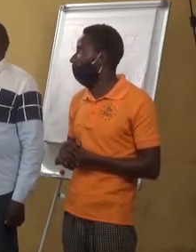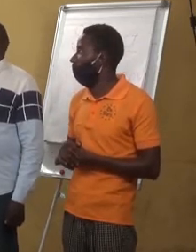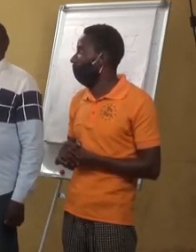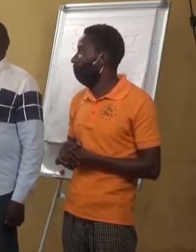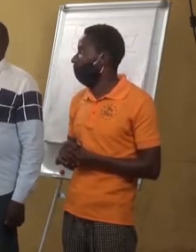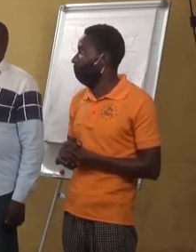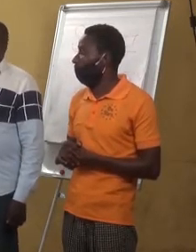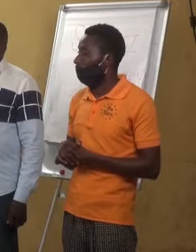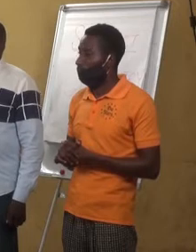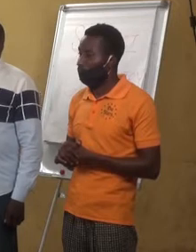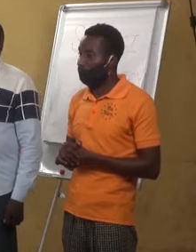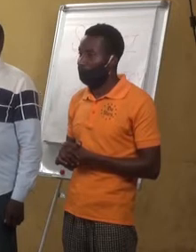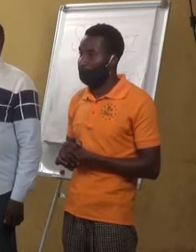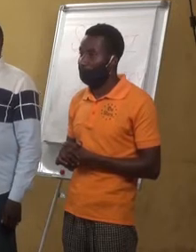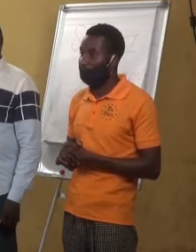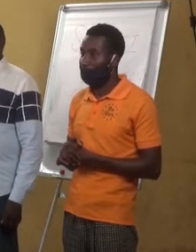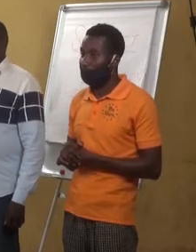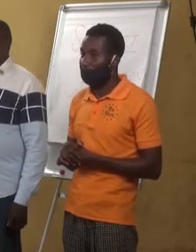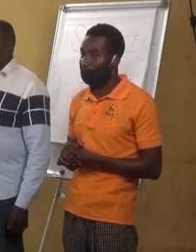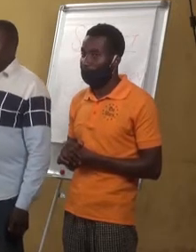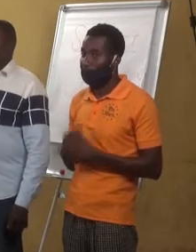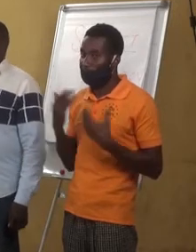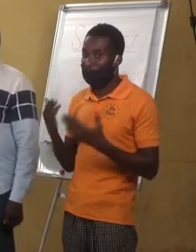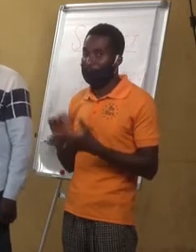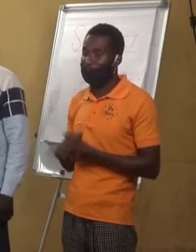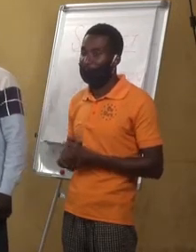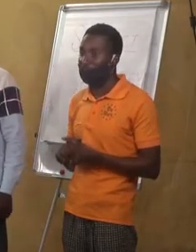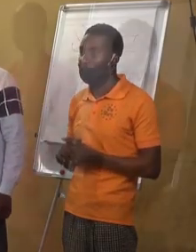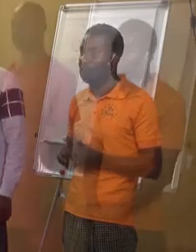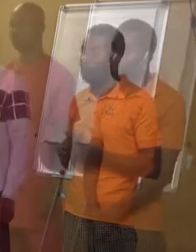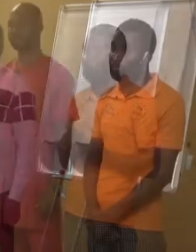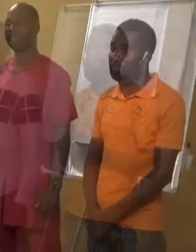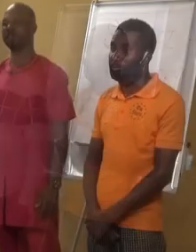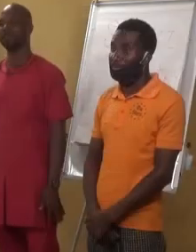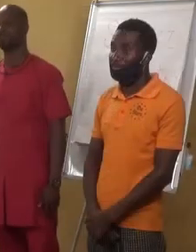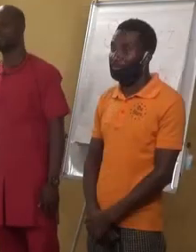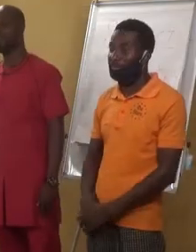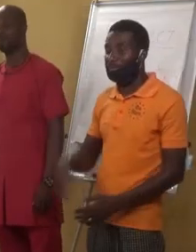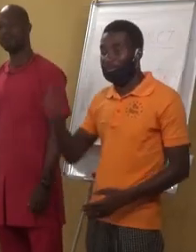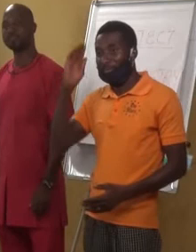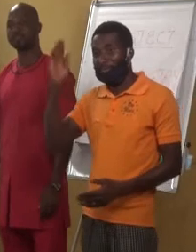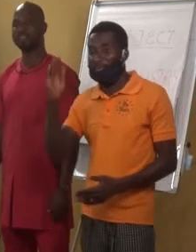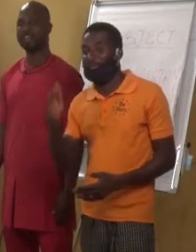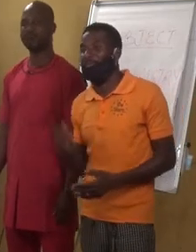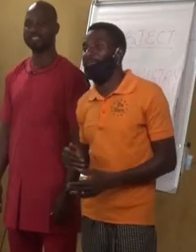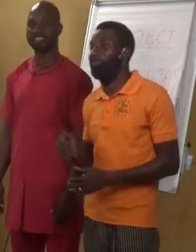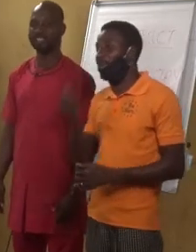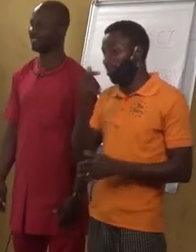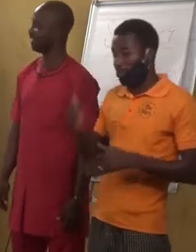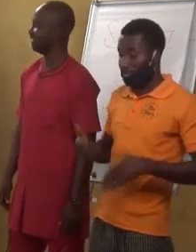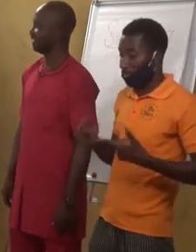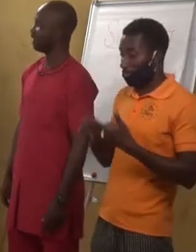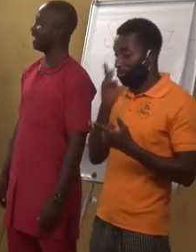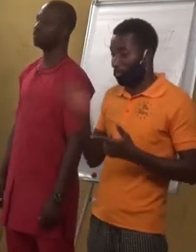our lesson. Thank you, stay safe, and remain blessed. Hello, I'm happy to be here once